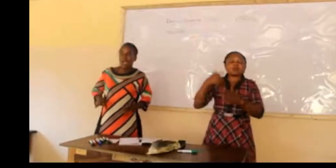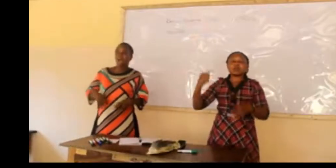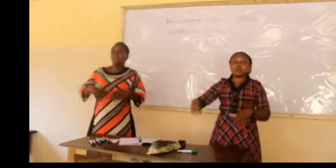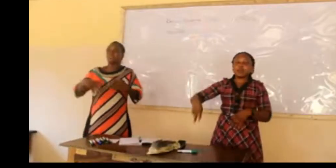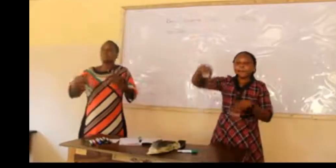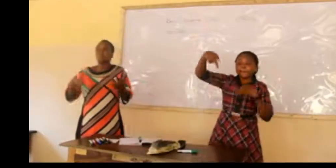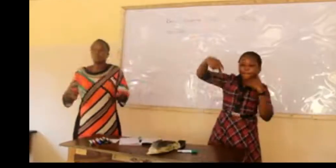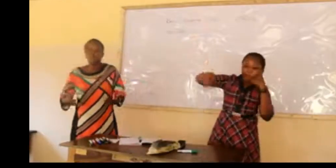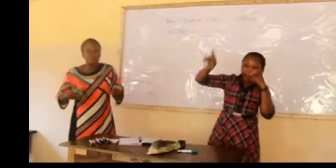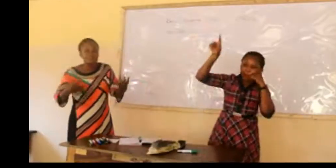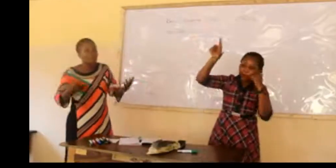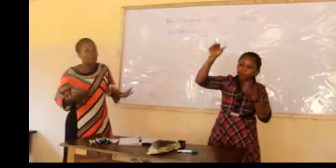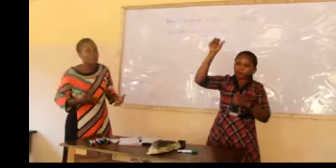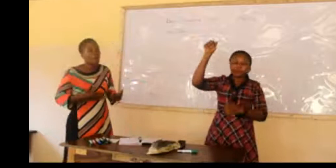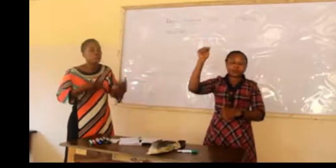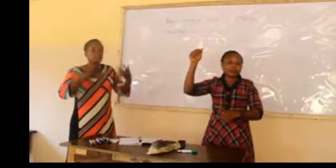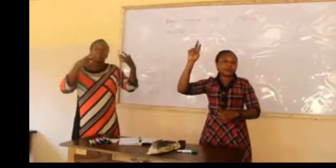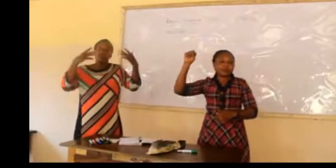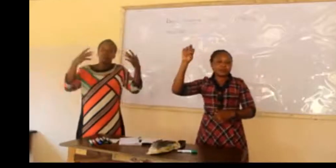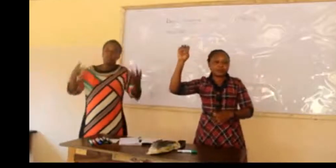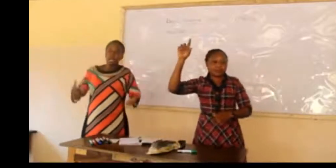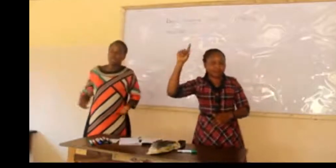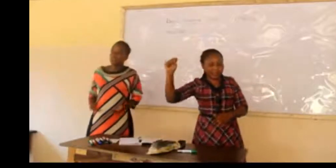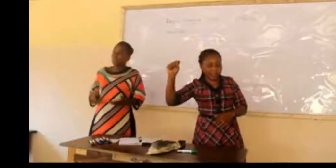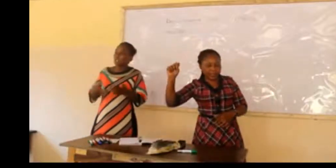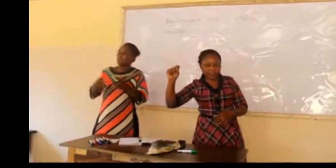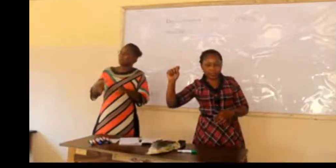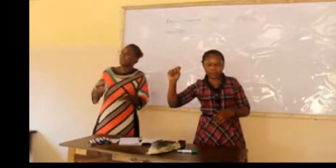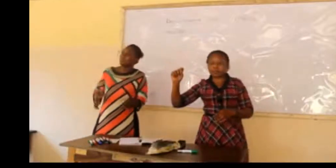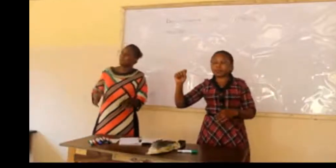you have the Mercury, Venus,